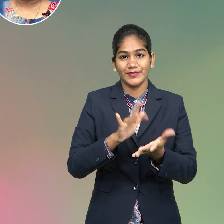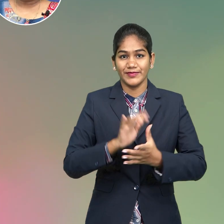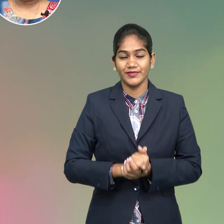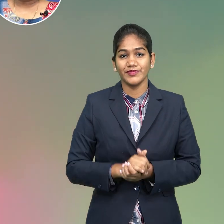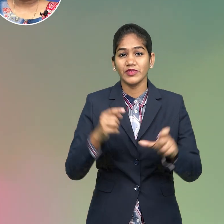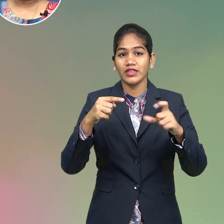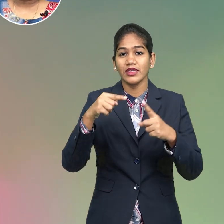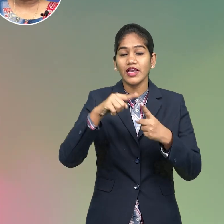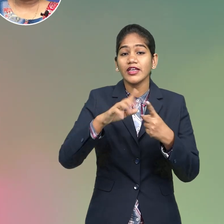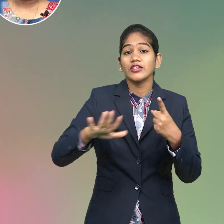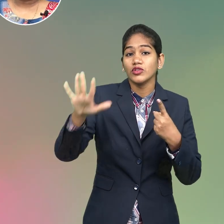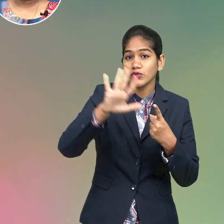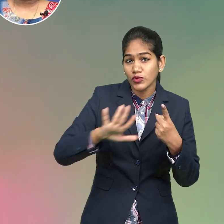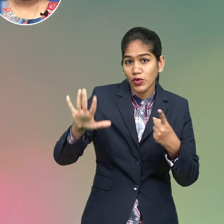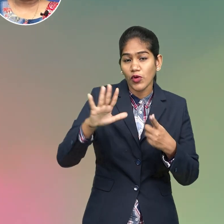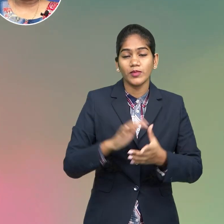Europe